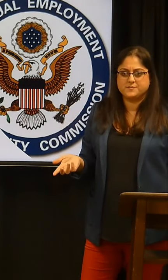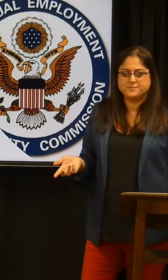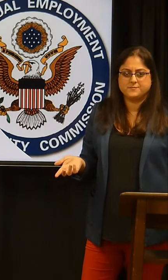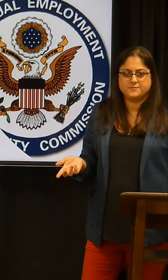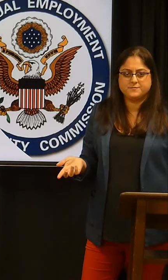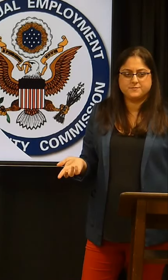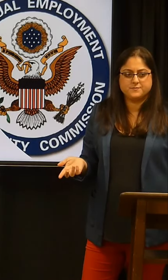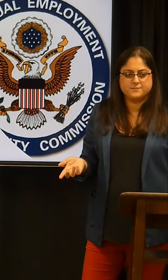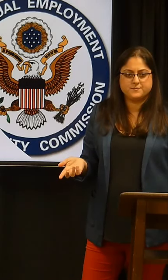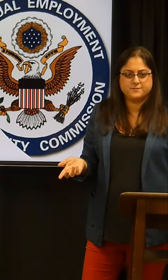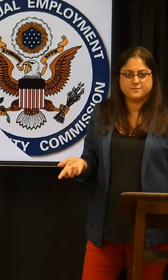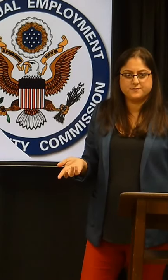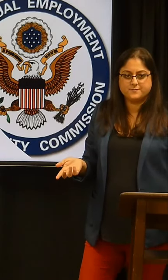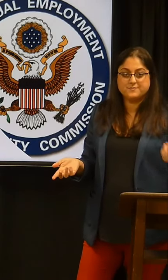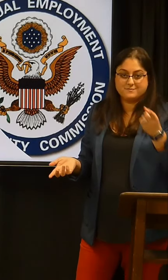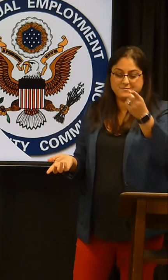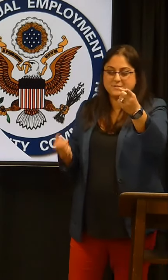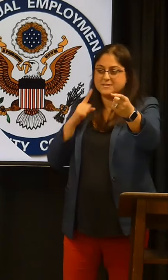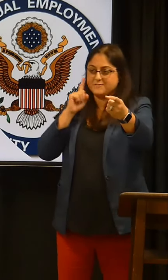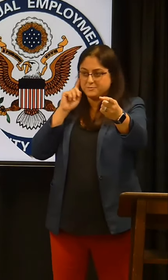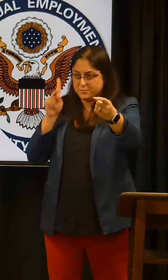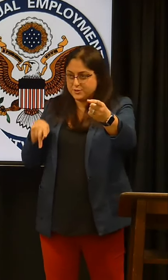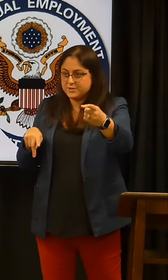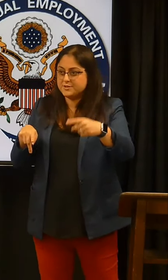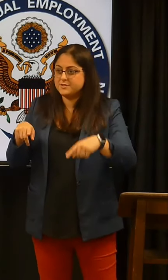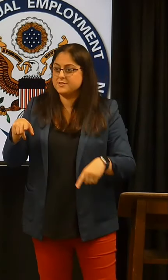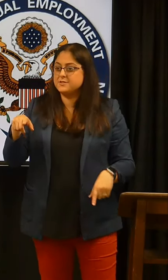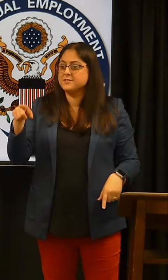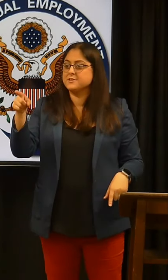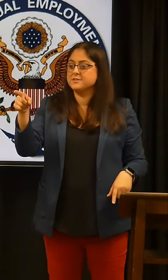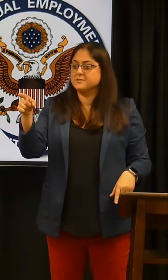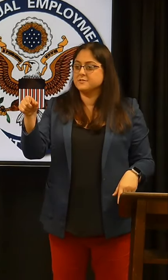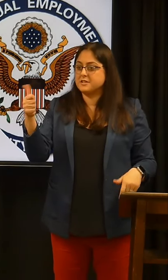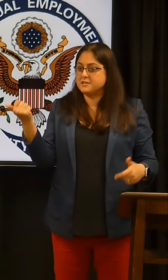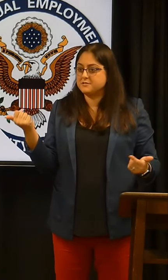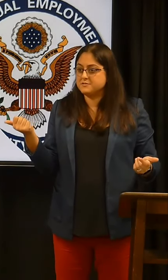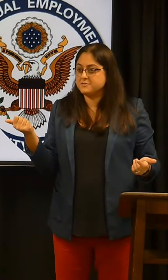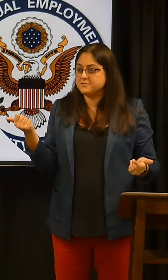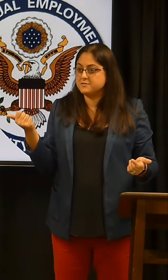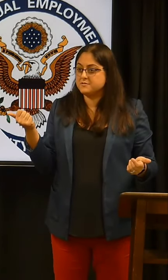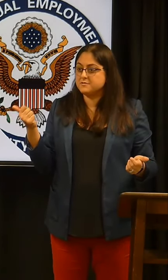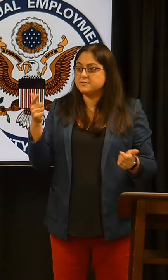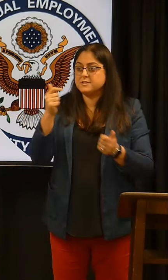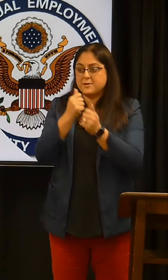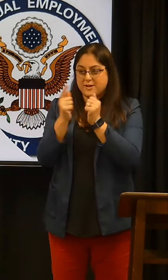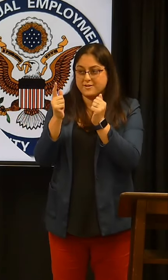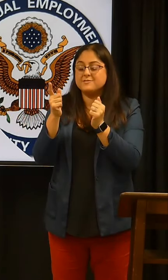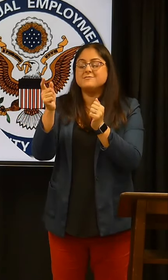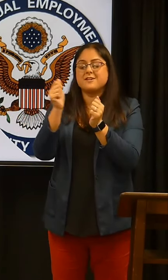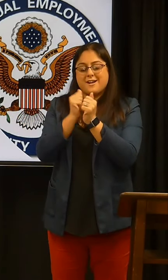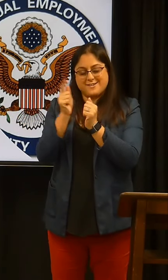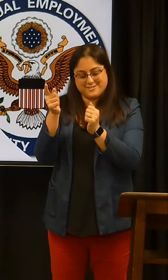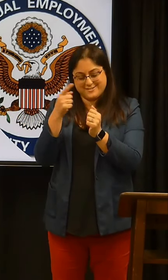Who's entitled to a reasonable accommodation? Deaf people? Anyone else?